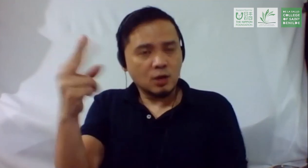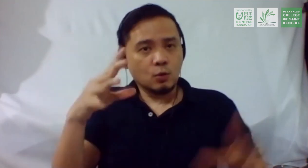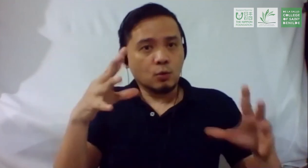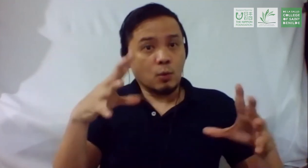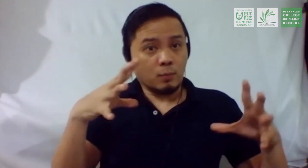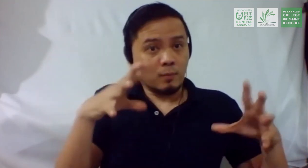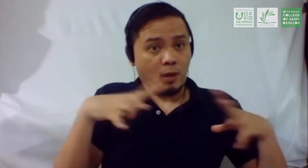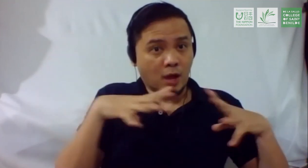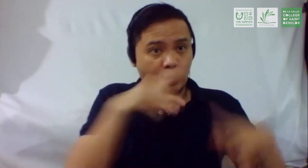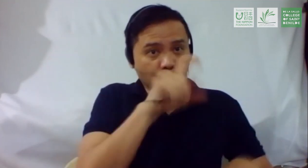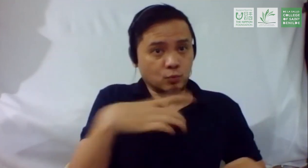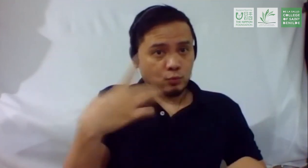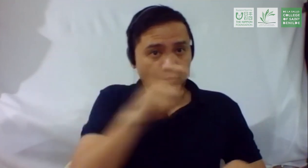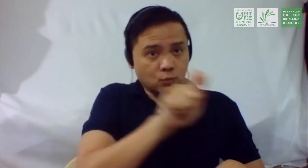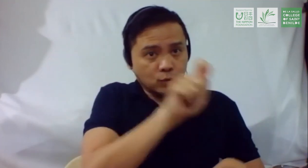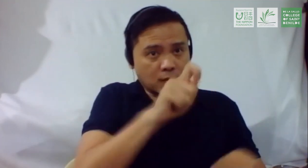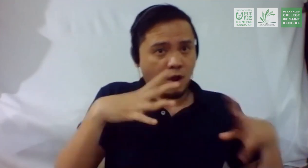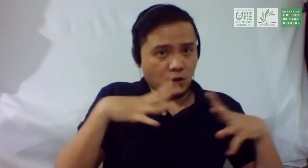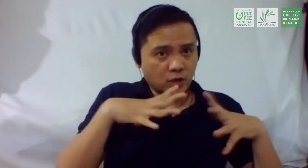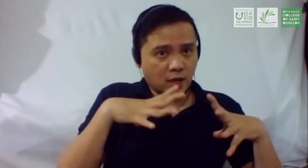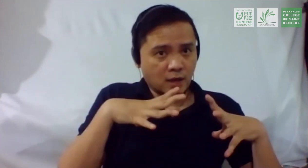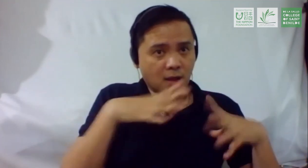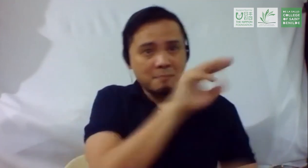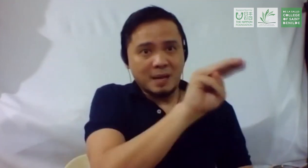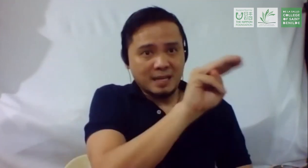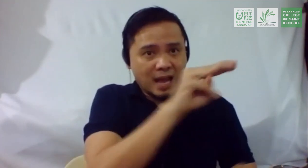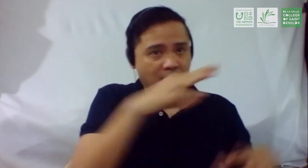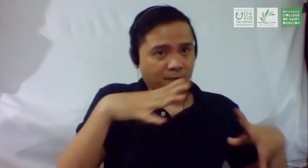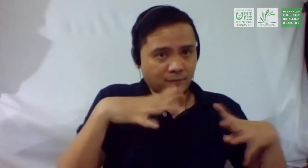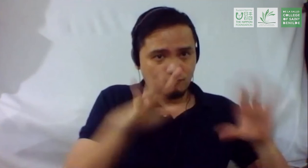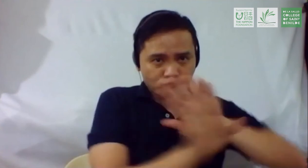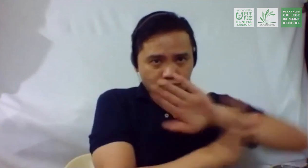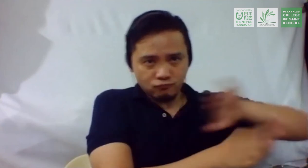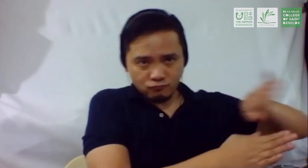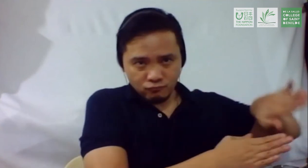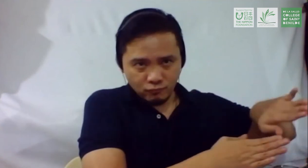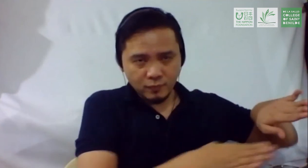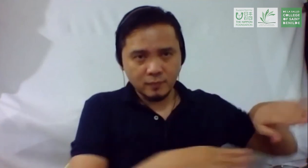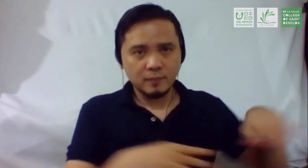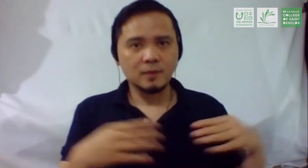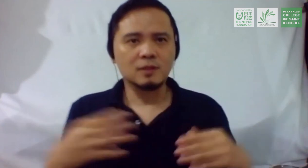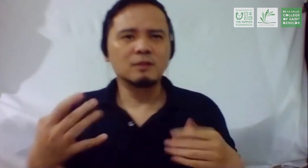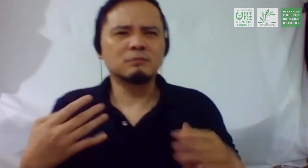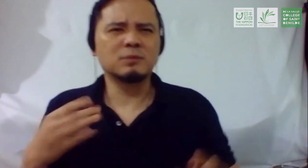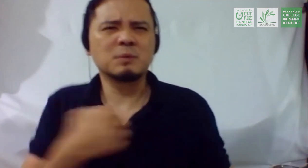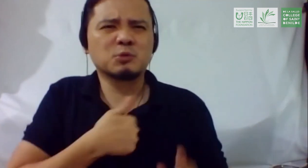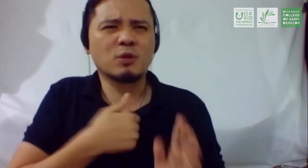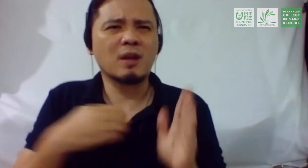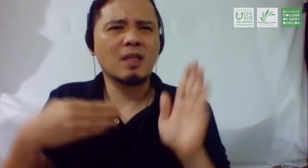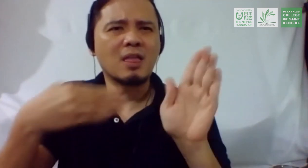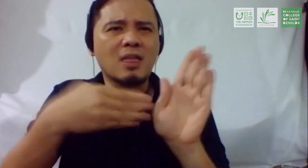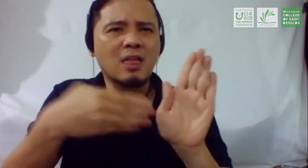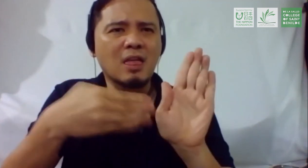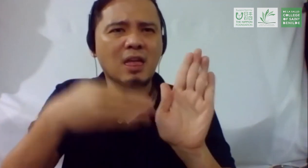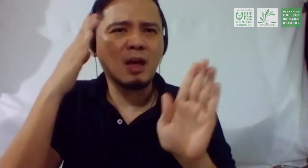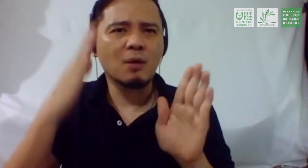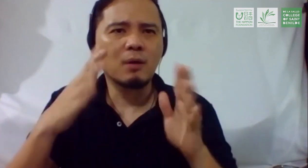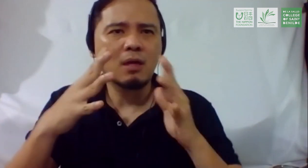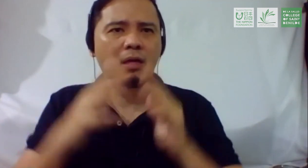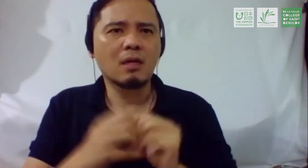And then my phone's going dead, my battery is going dead. So next week, Wednesday and Thursday, and then